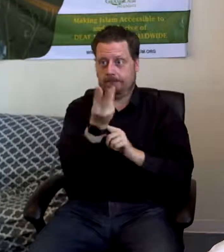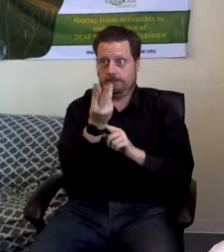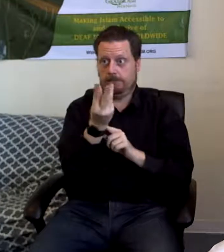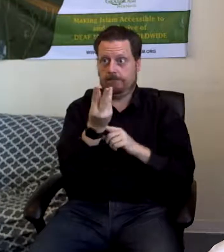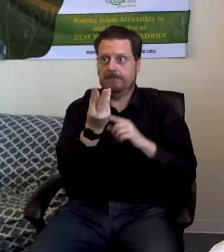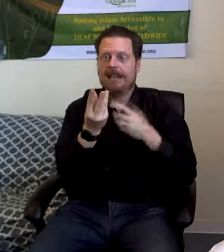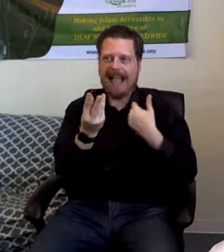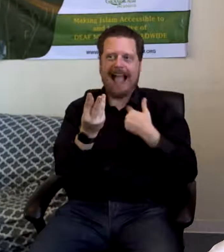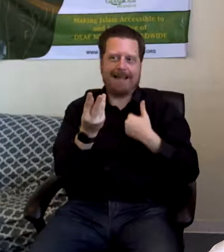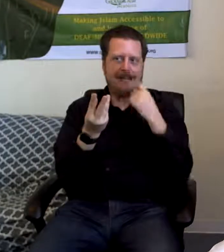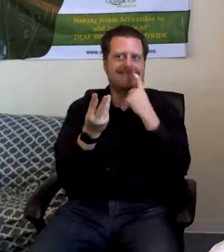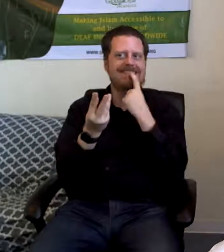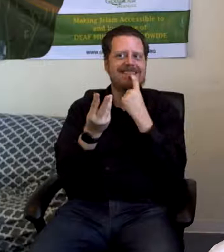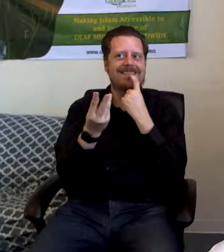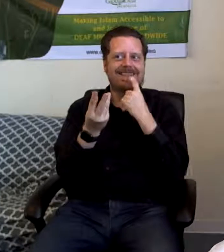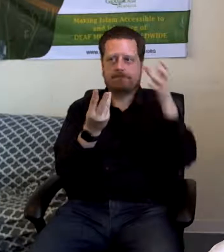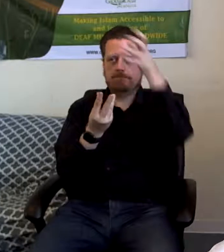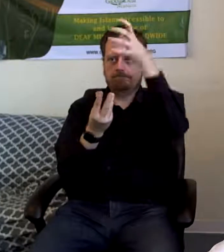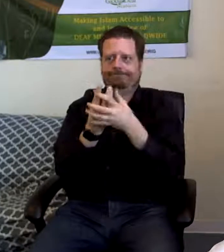a glass.